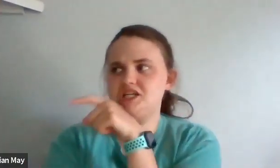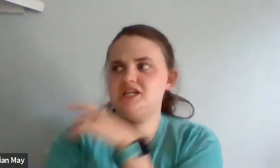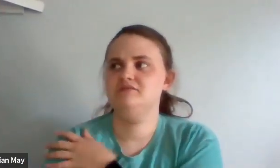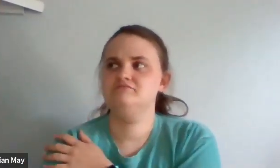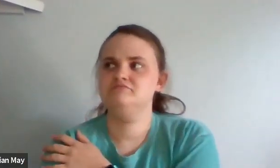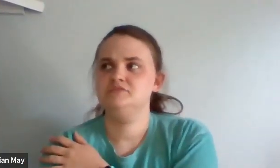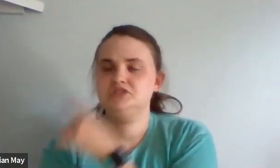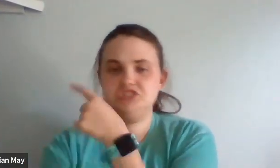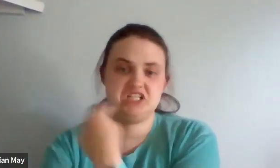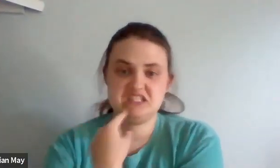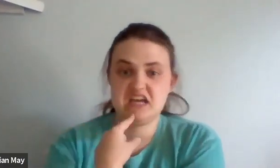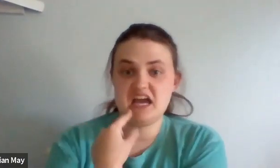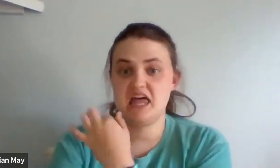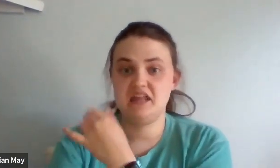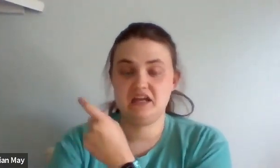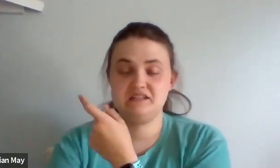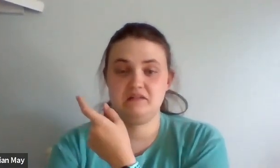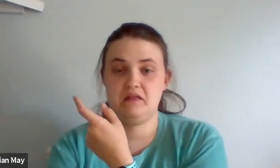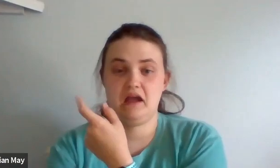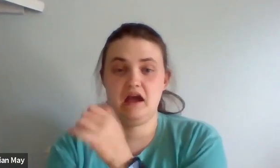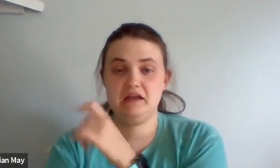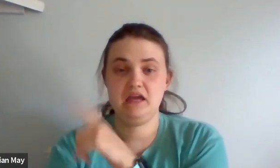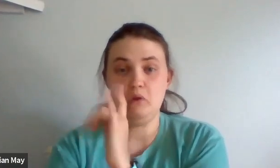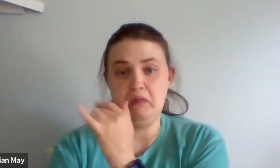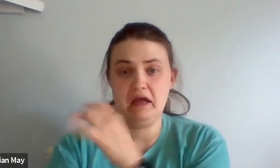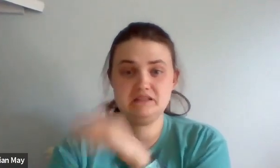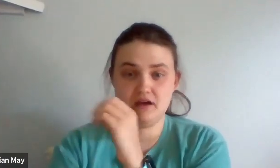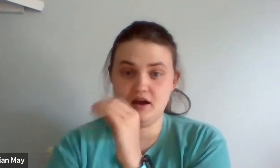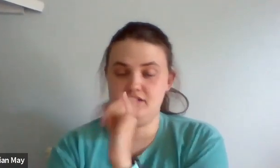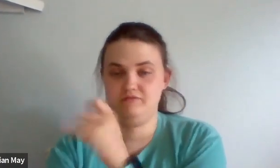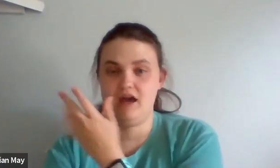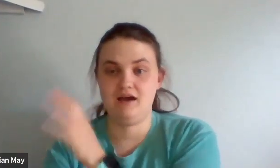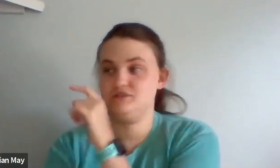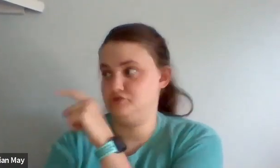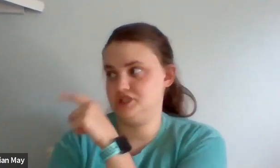she said, like I can't go play outside, that, so she.